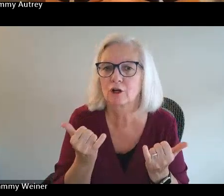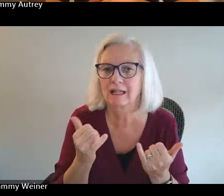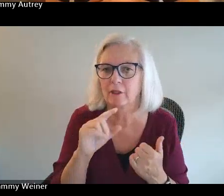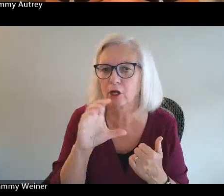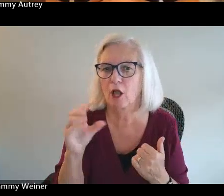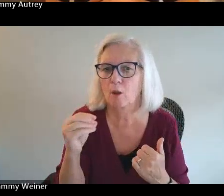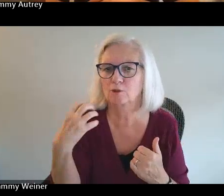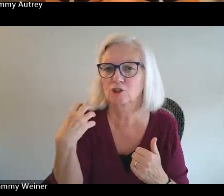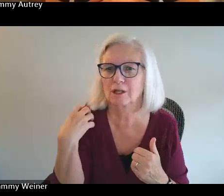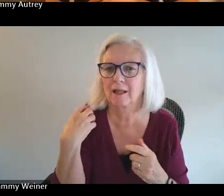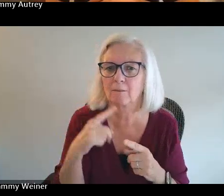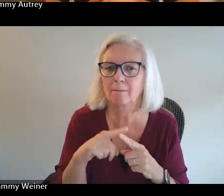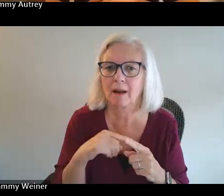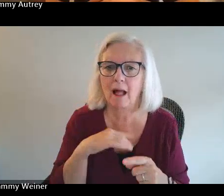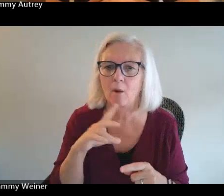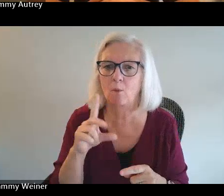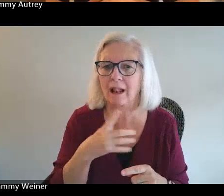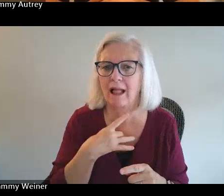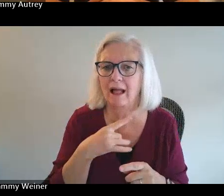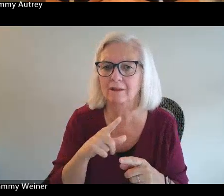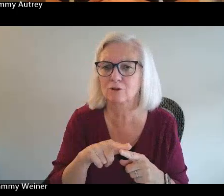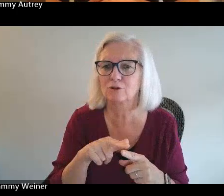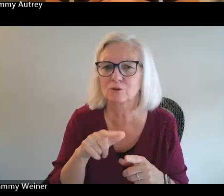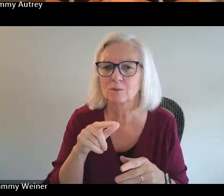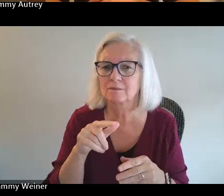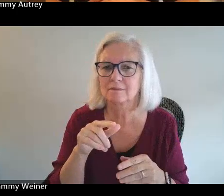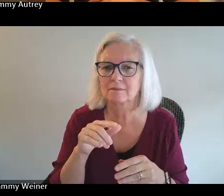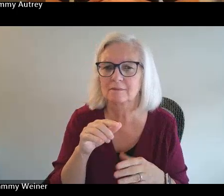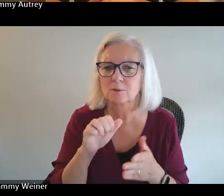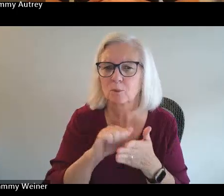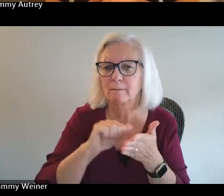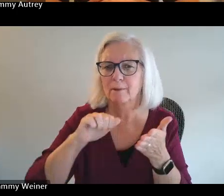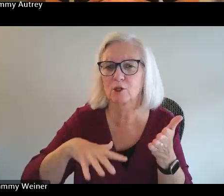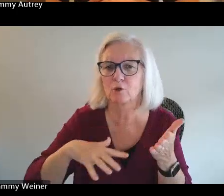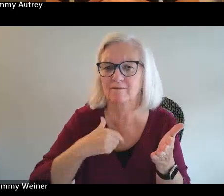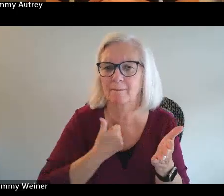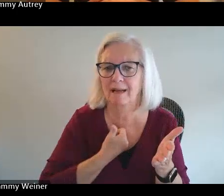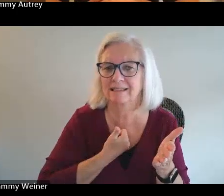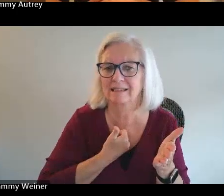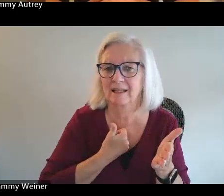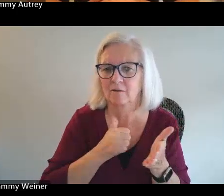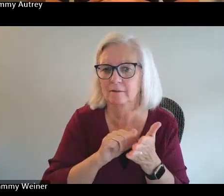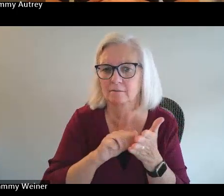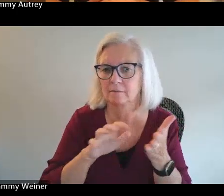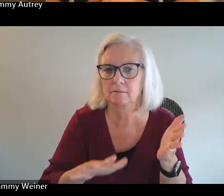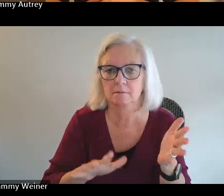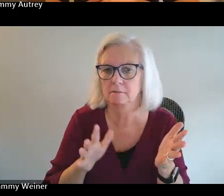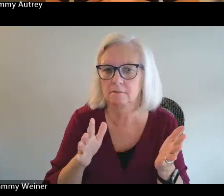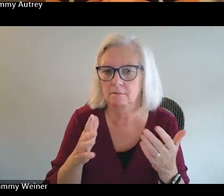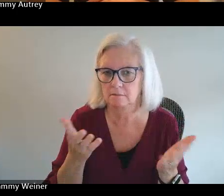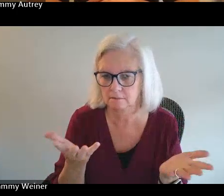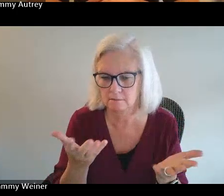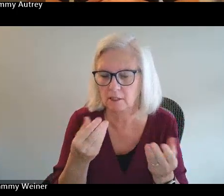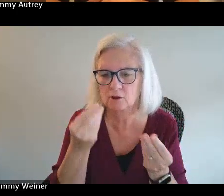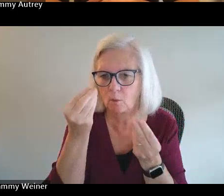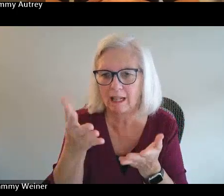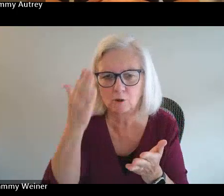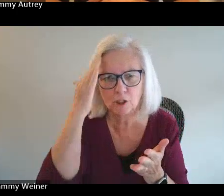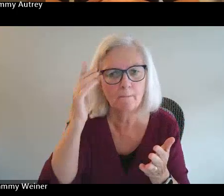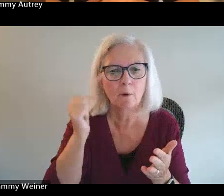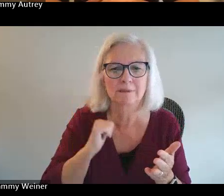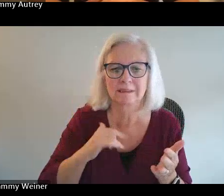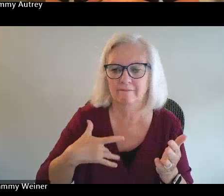Yeah, so this, again, this is Tammy. So I am currently vice chair, but I would like to take myself out of the